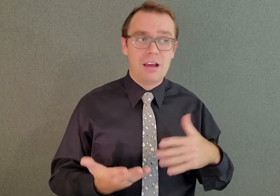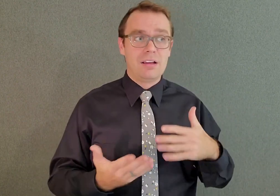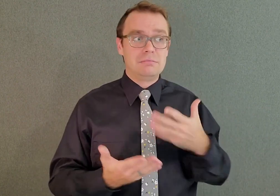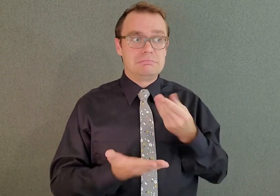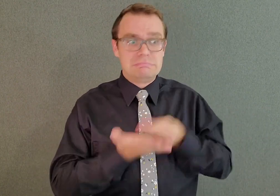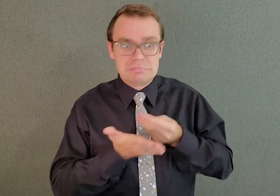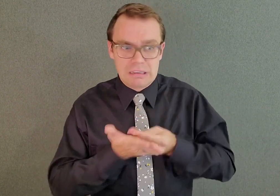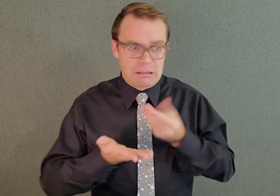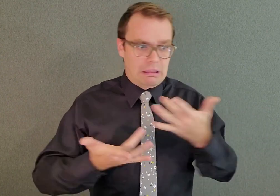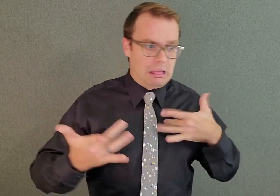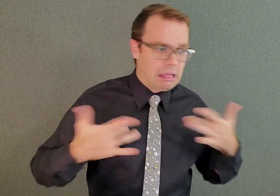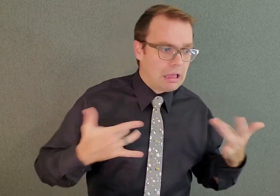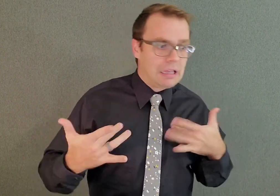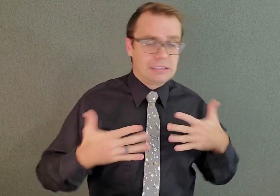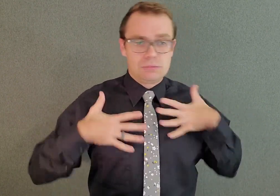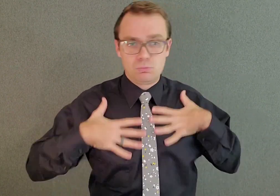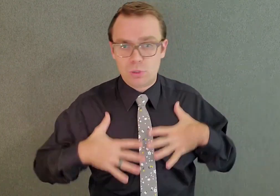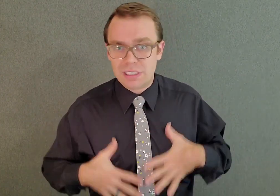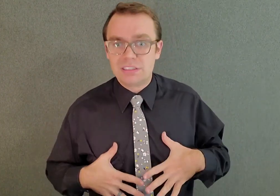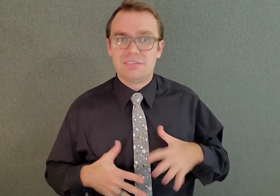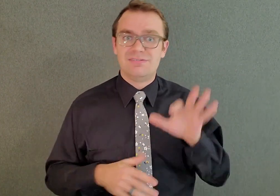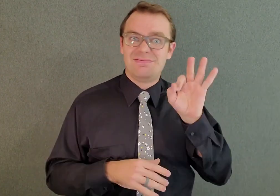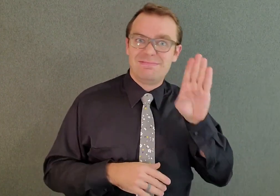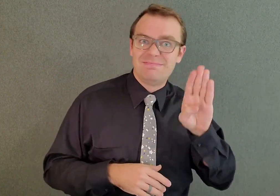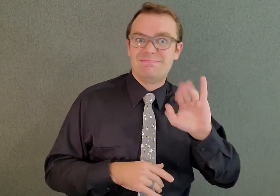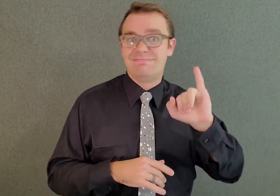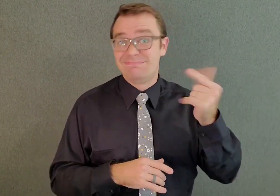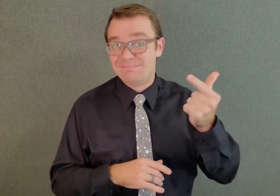financial worries, depression, anxiety, social media, etc.